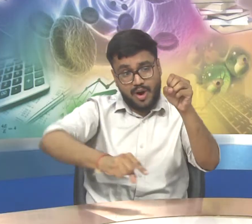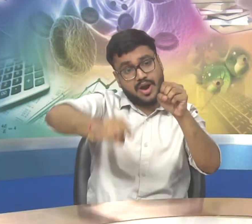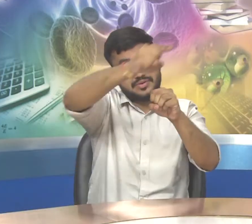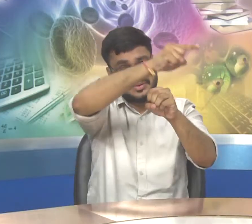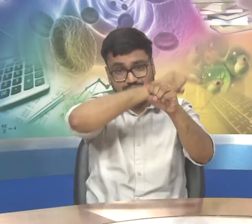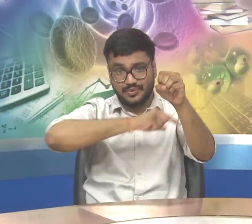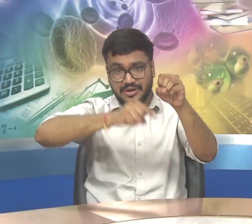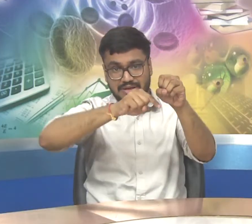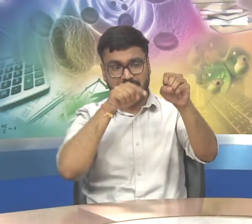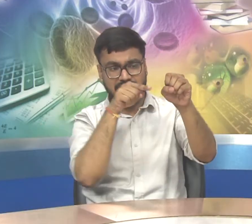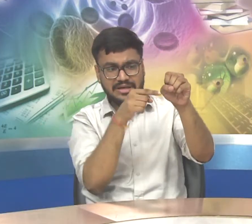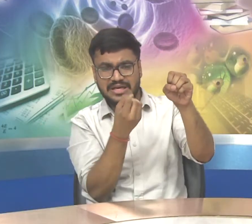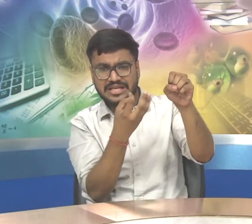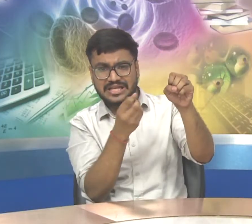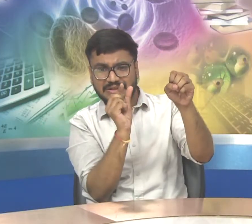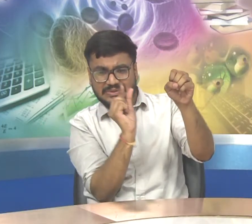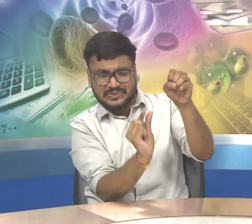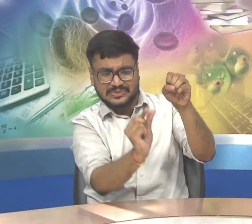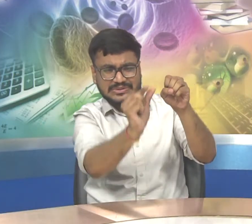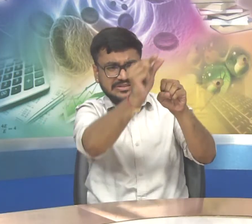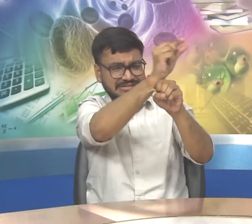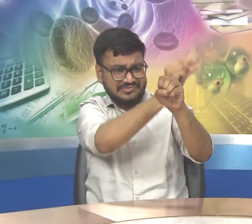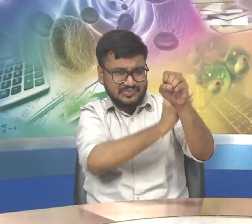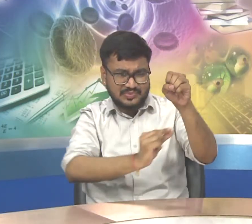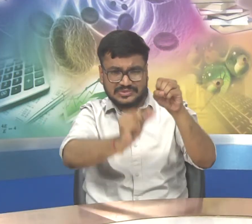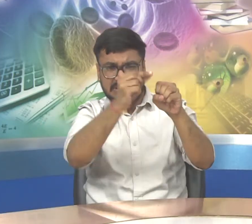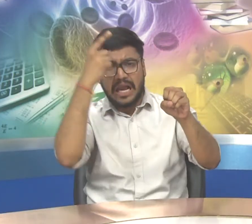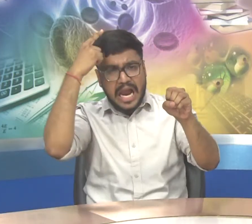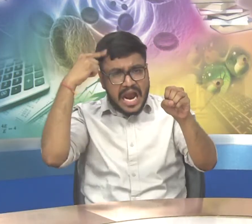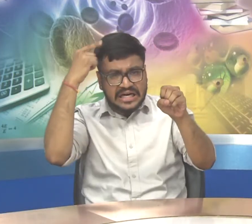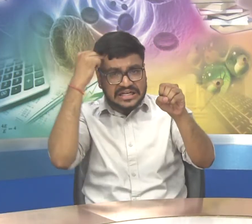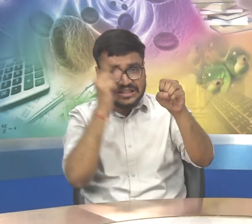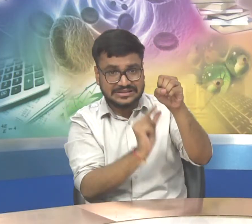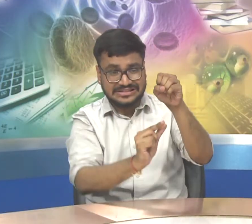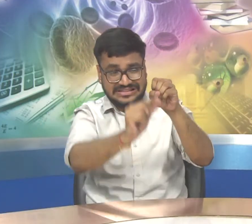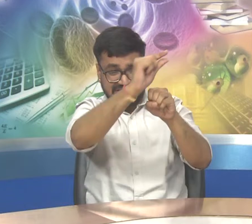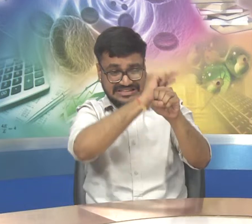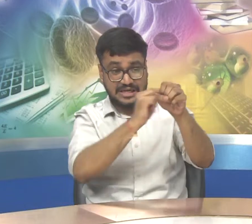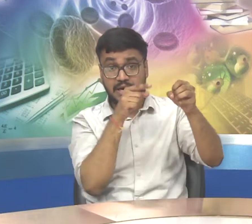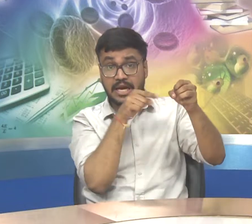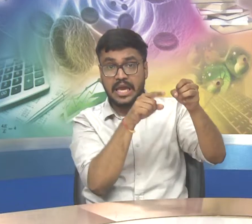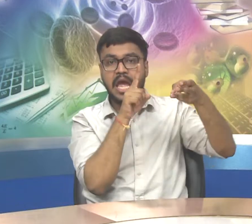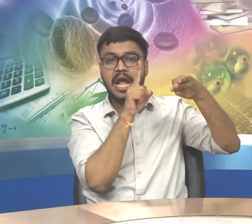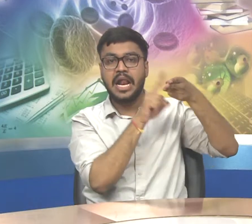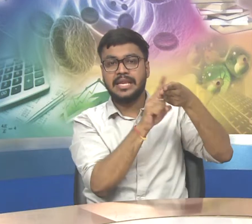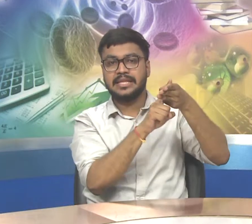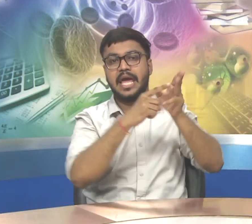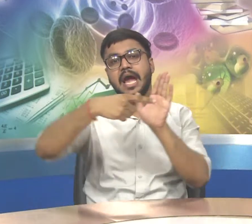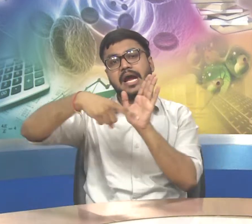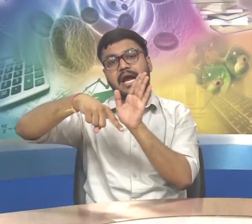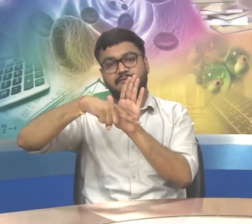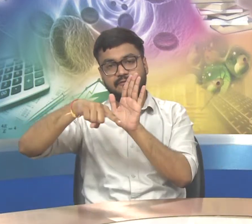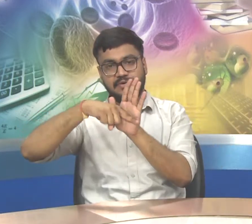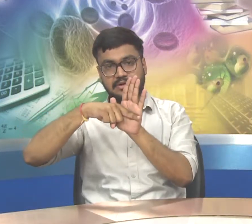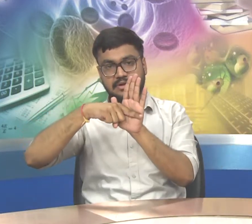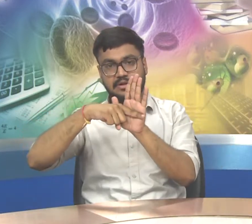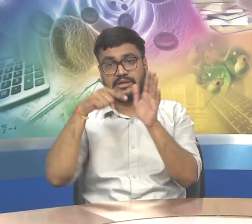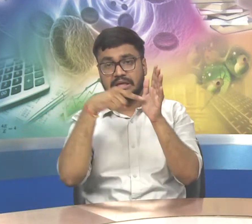Next is electrons. They move around the nucleus and electrons have